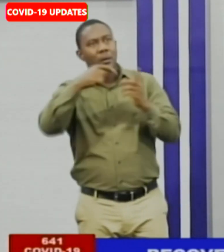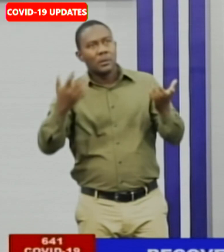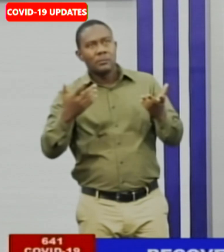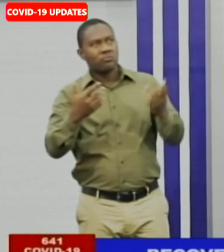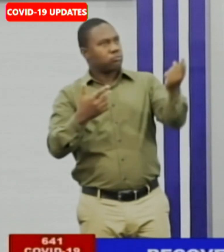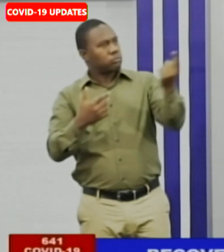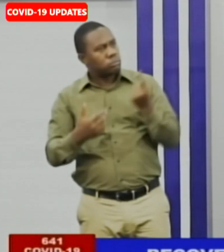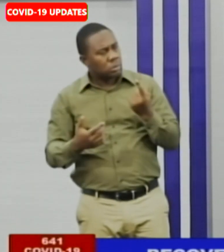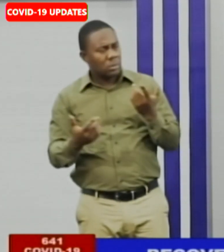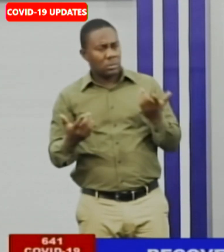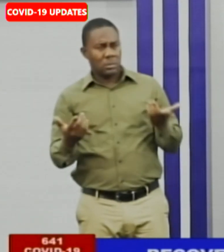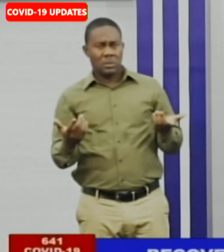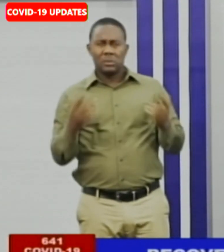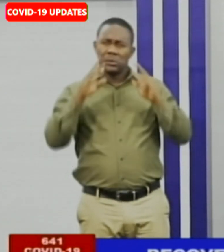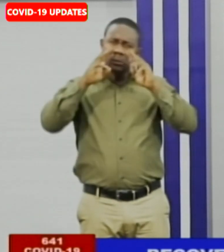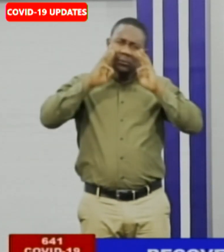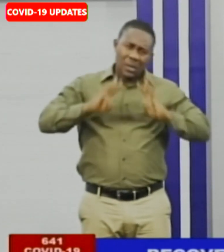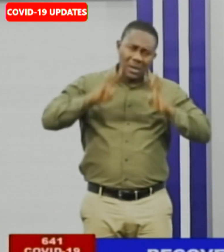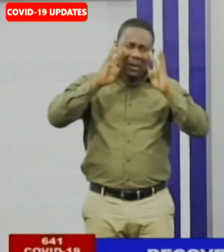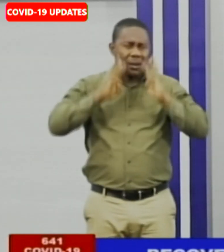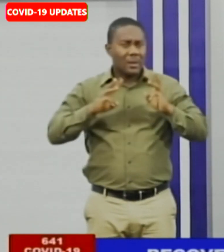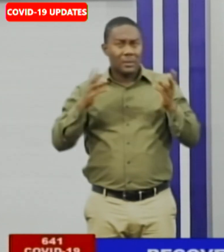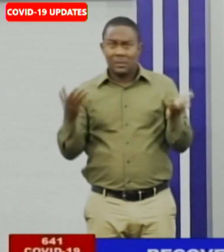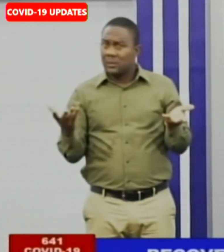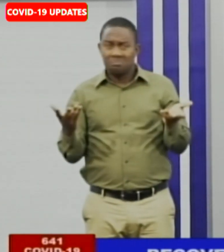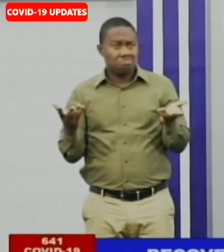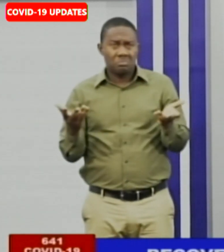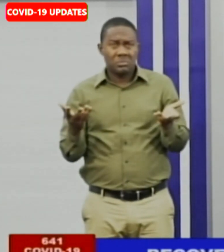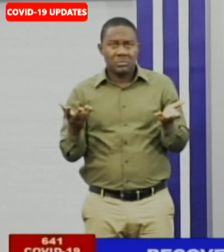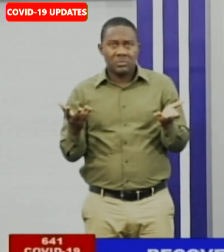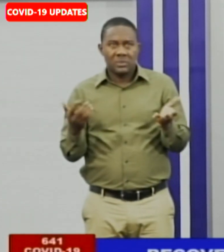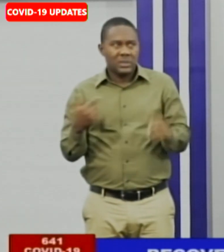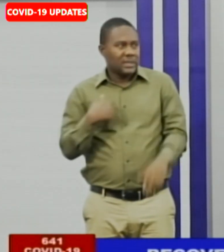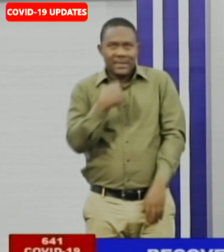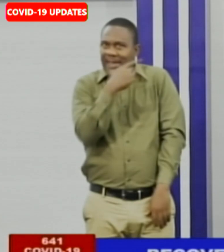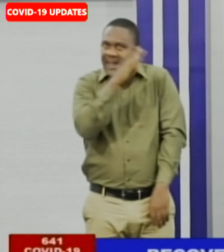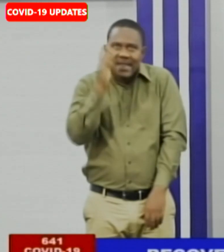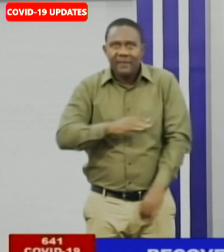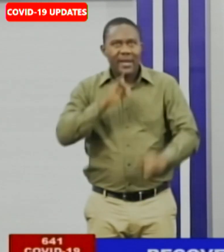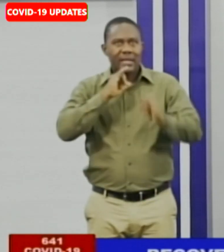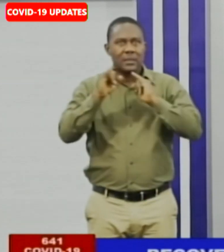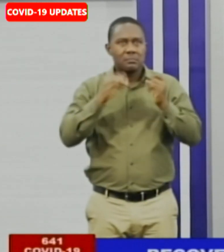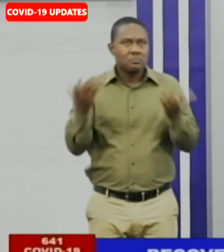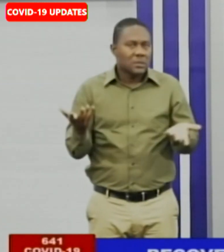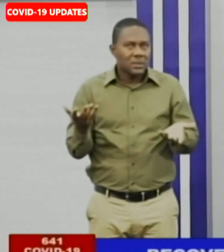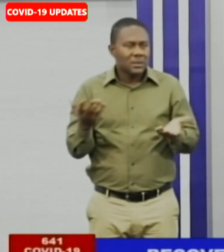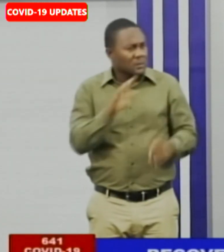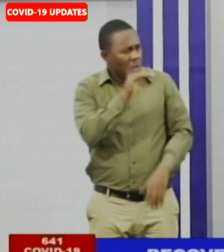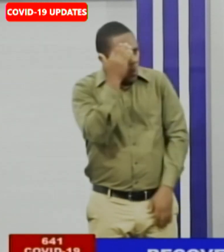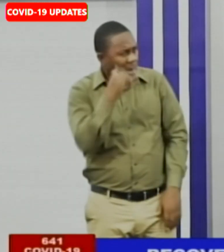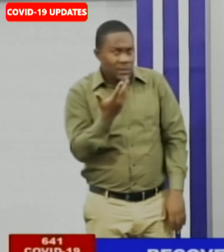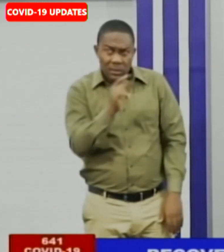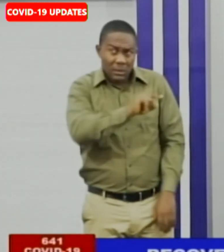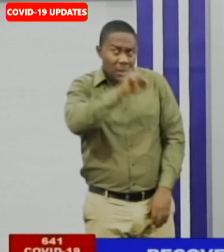in, she will just be crying. So she will not even grant any interview again. You just be crying. Why are you crying? When I went